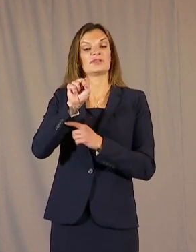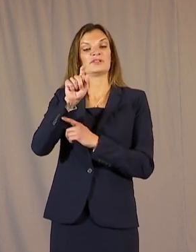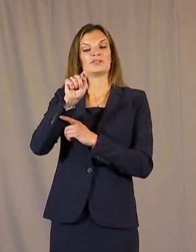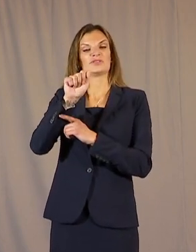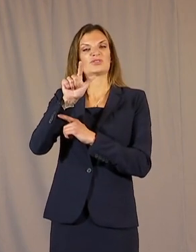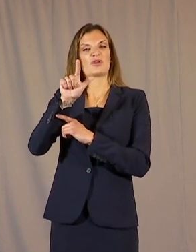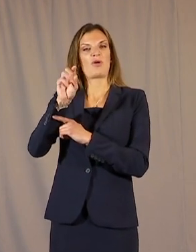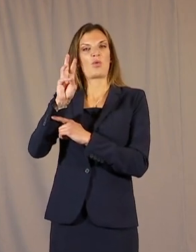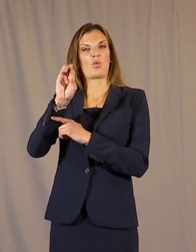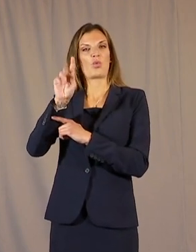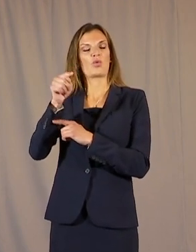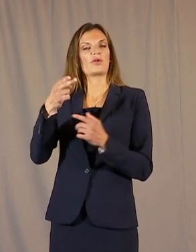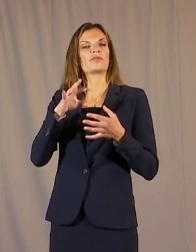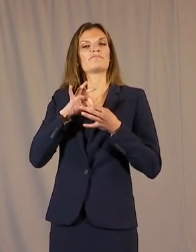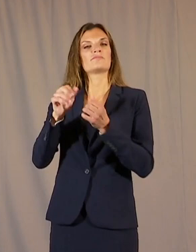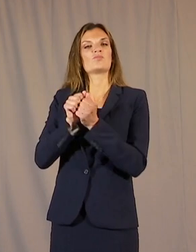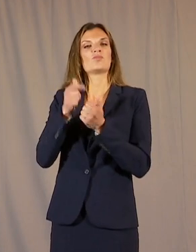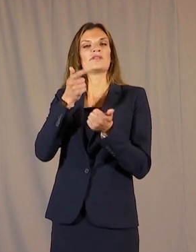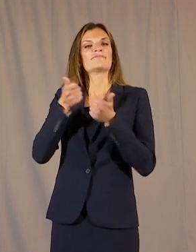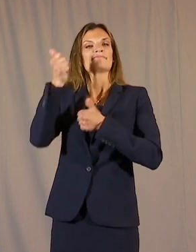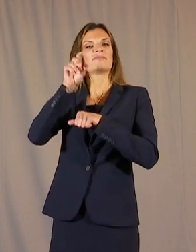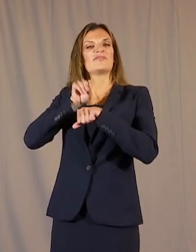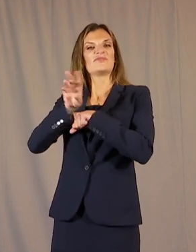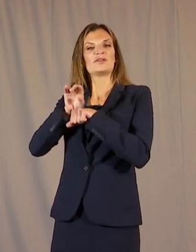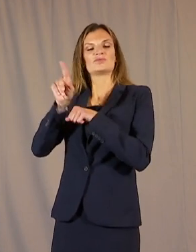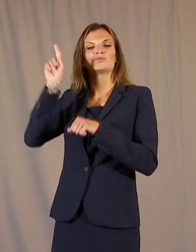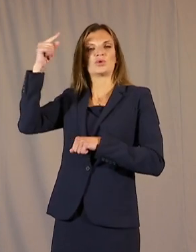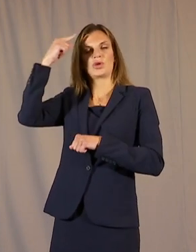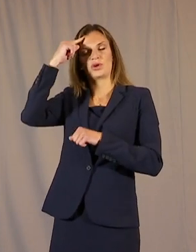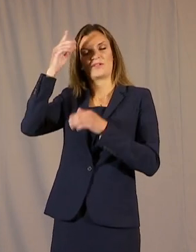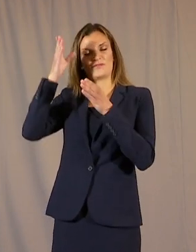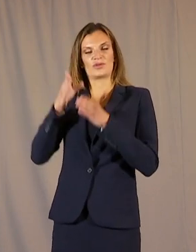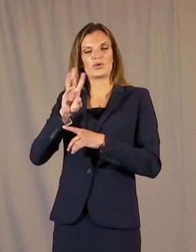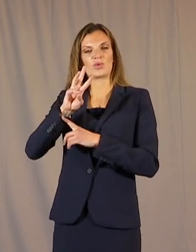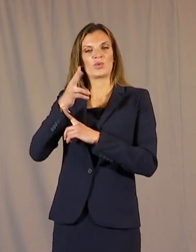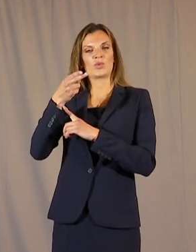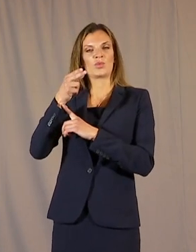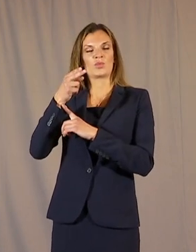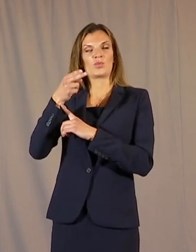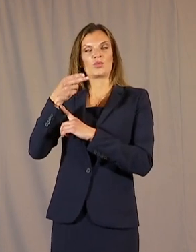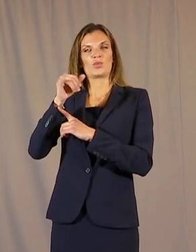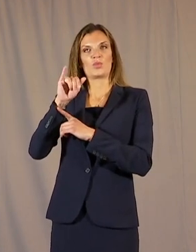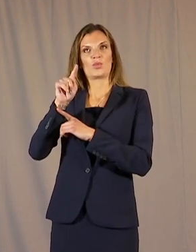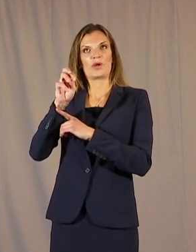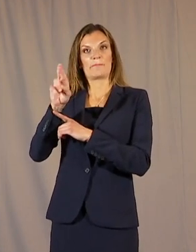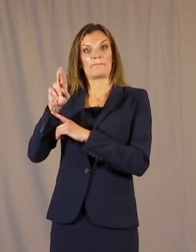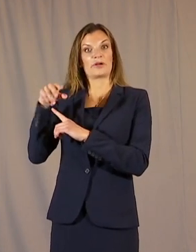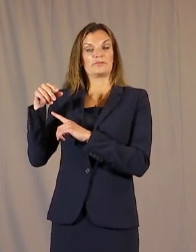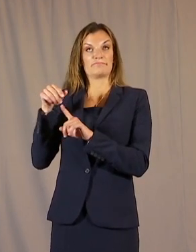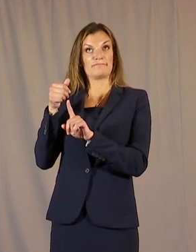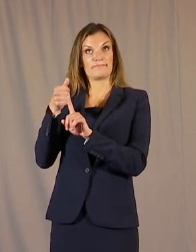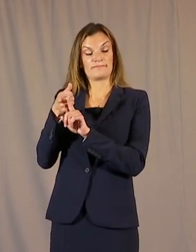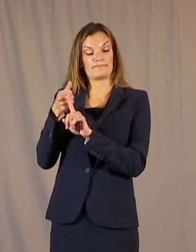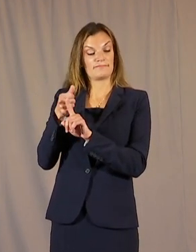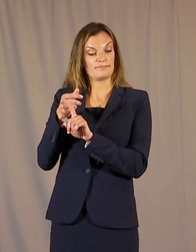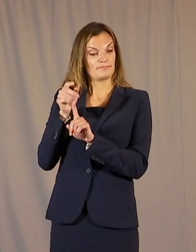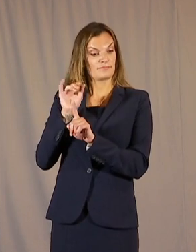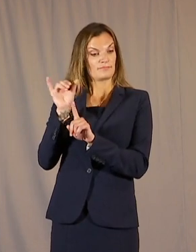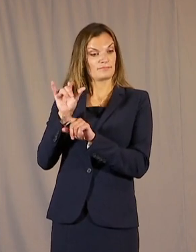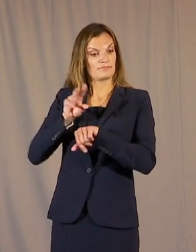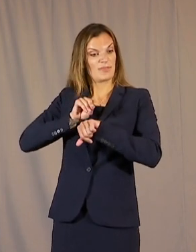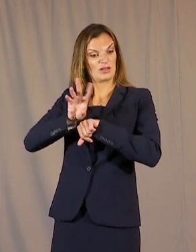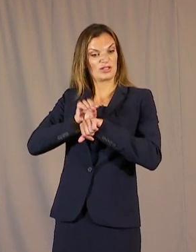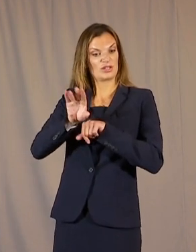legislative and external affairs to Michigan's Governors Gretchen Whitmer, and is president of the Stallworth Consulting